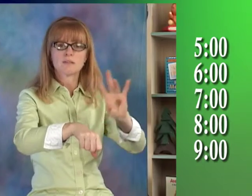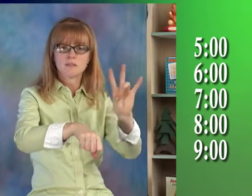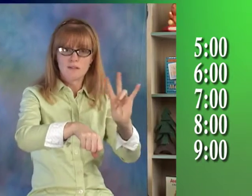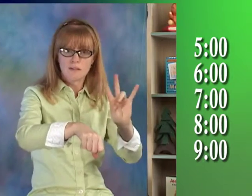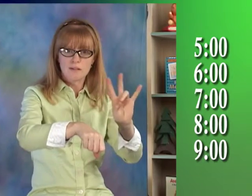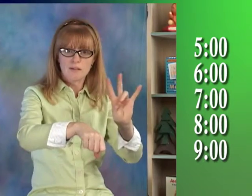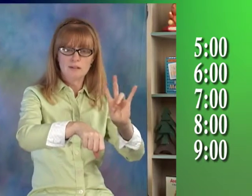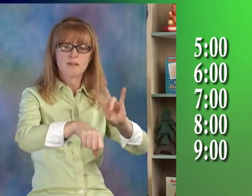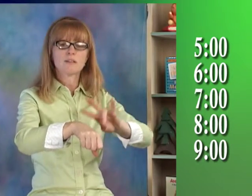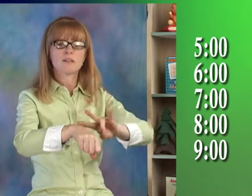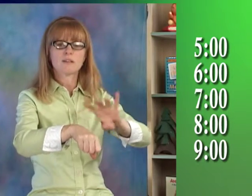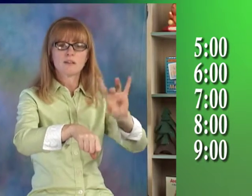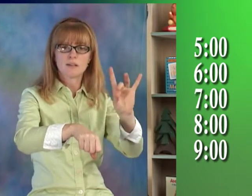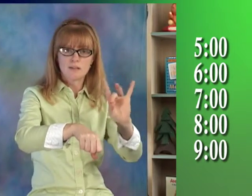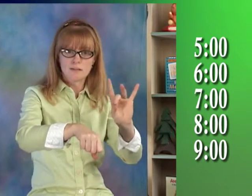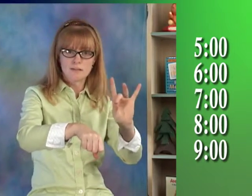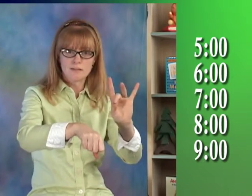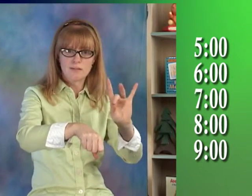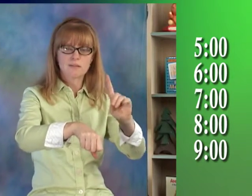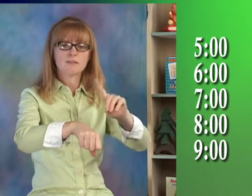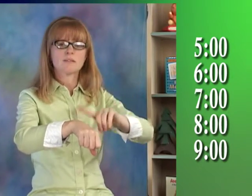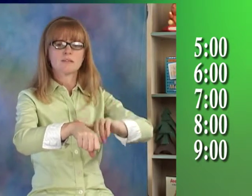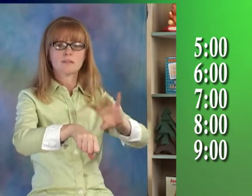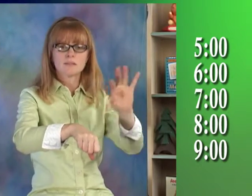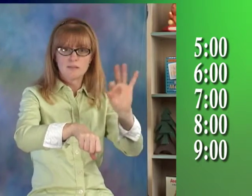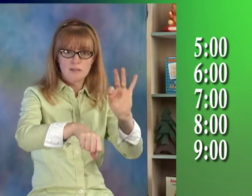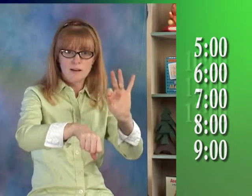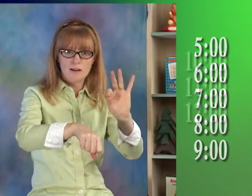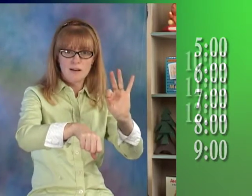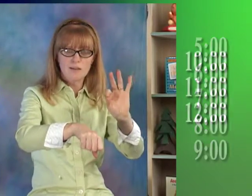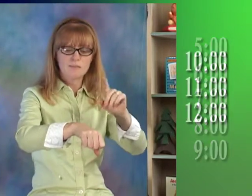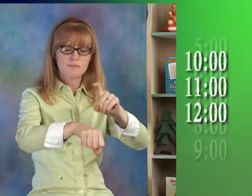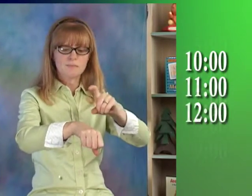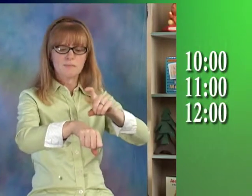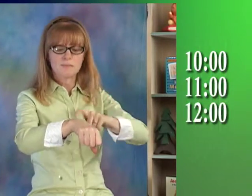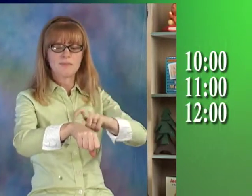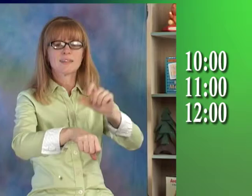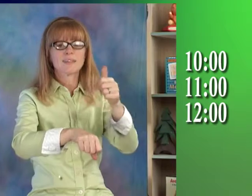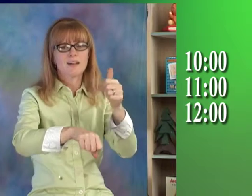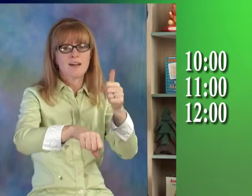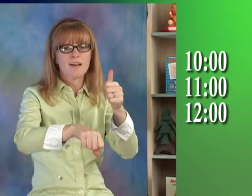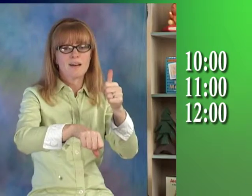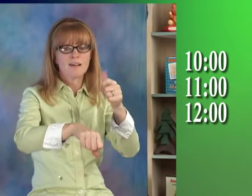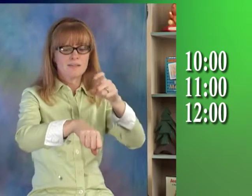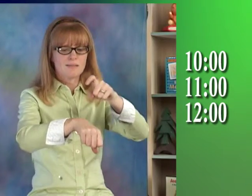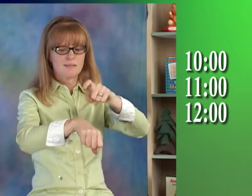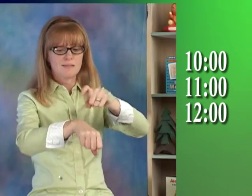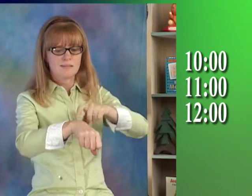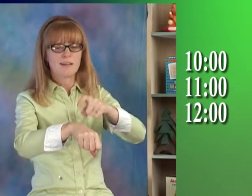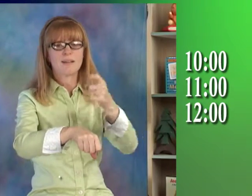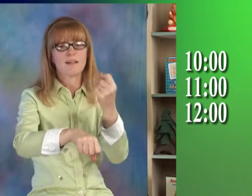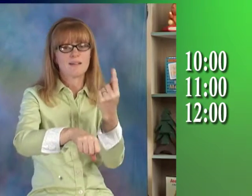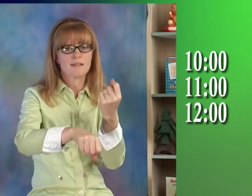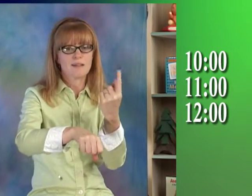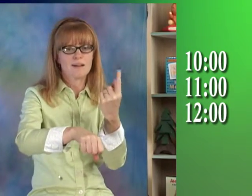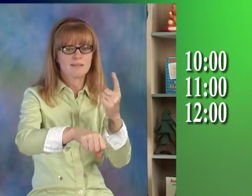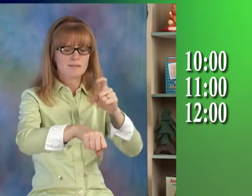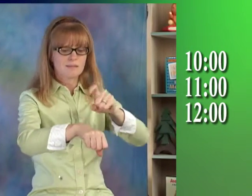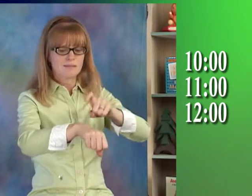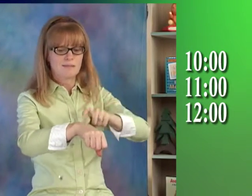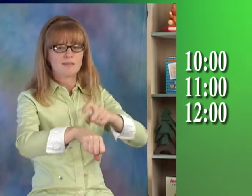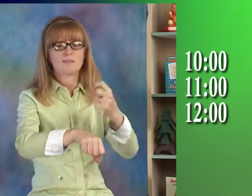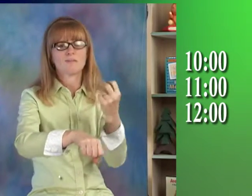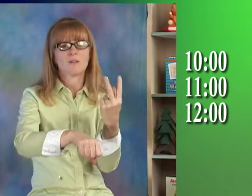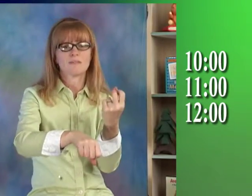o'clock, 7 o'clock, 8 o'clock, 9 o'clock, 10 o'clock,